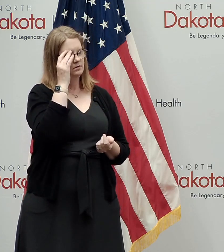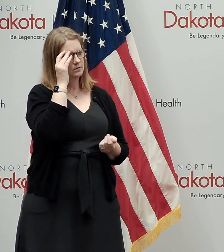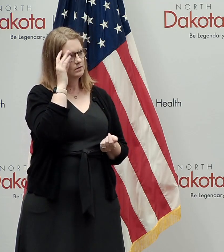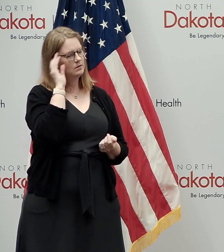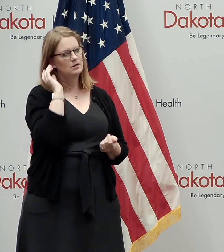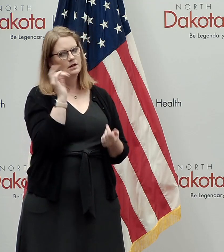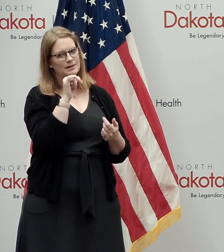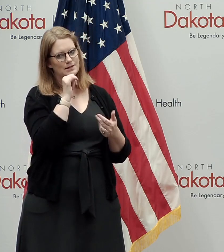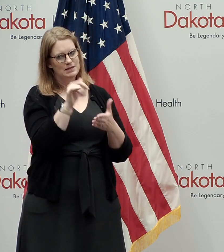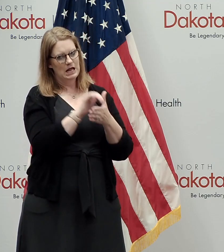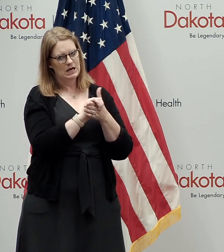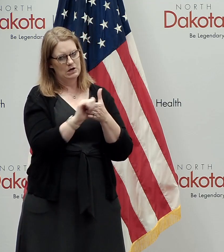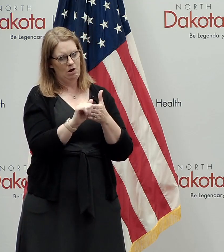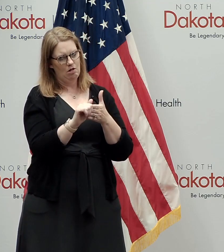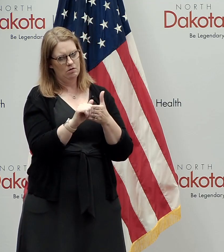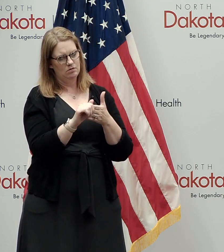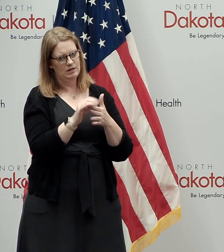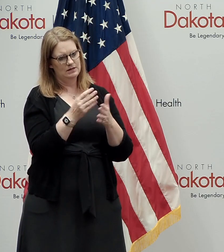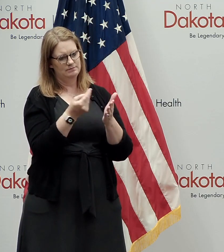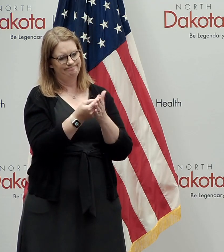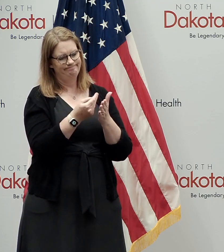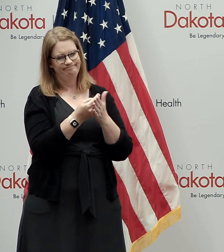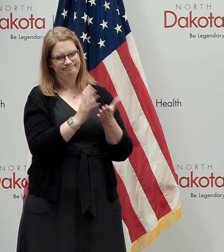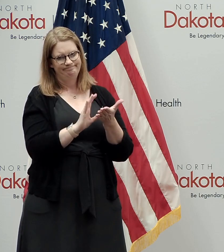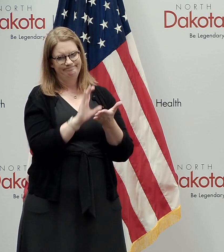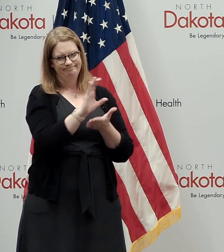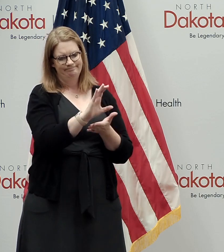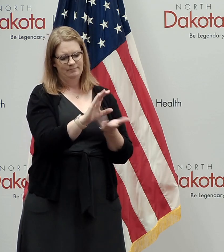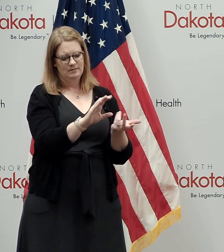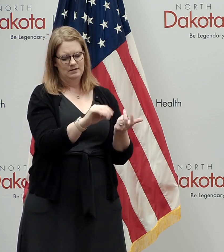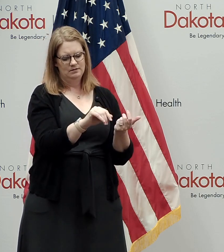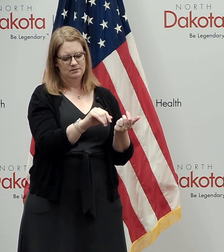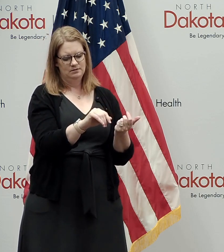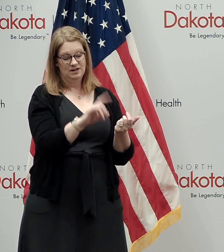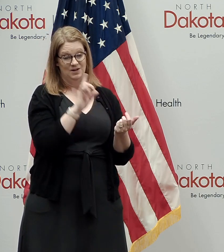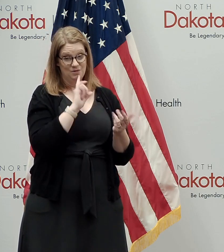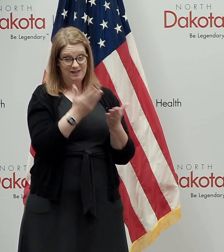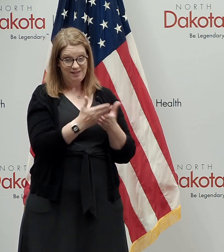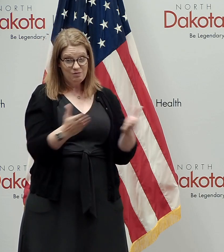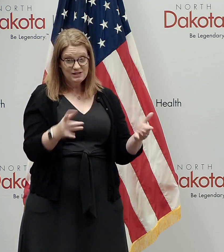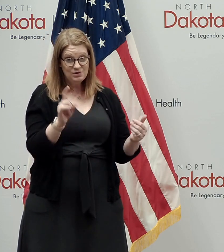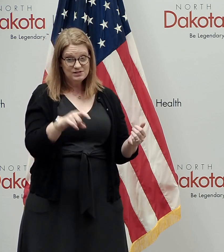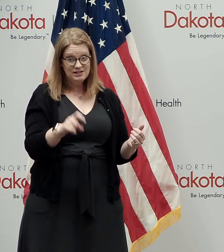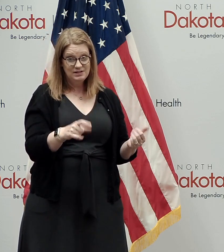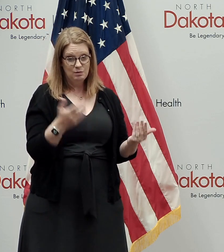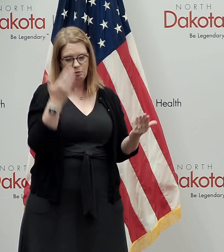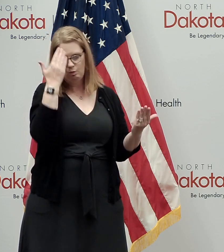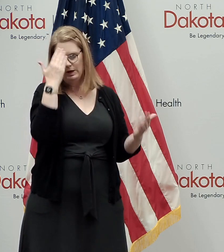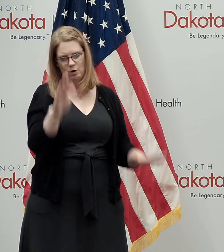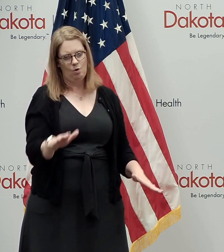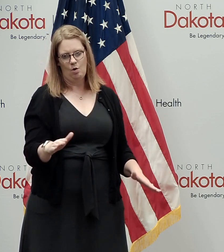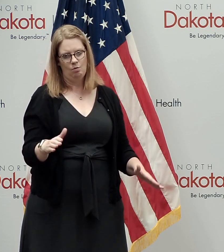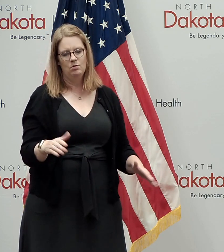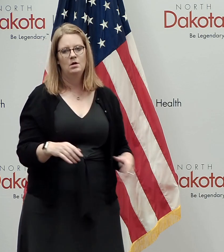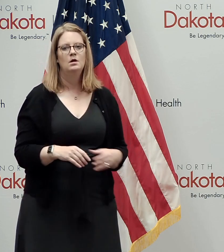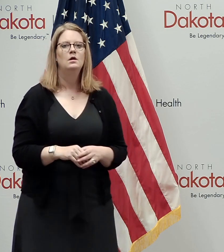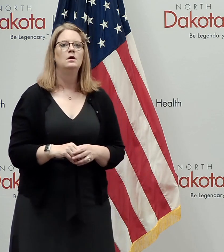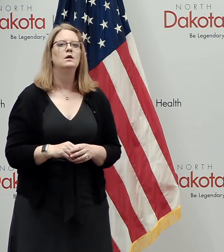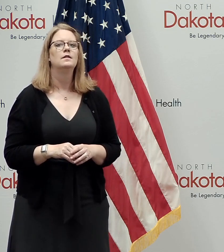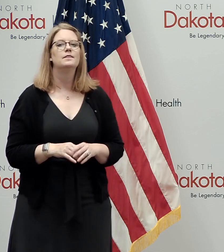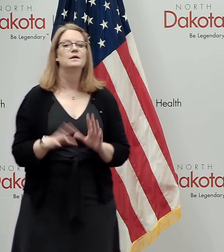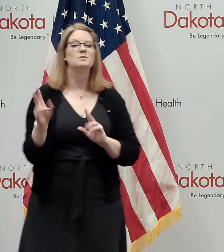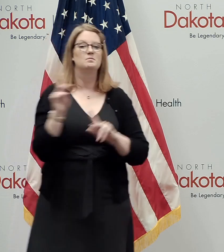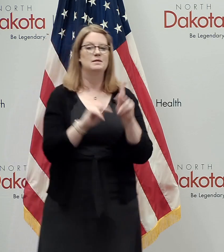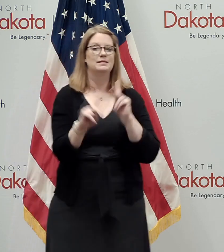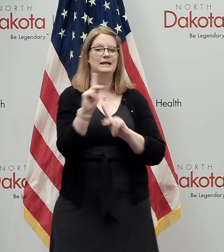There's not a dollar amount that's been identified, because I don't think we know what all the resources are needed. The folks that I identified that are